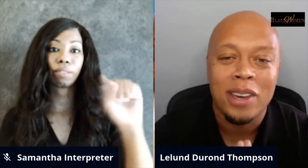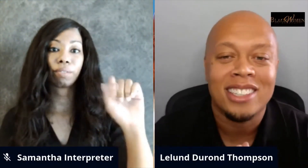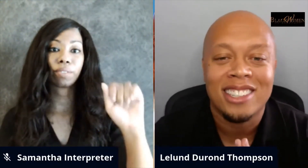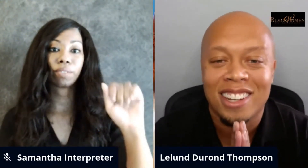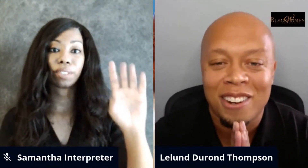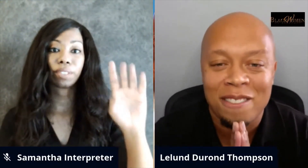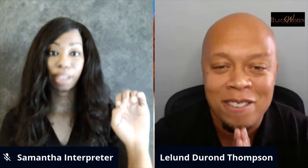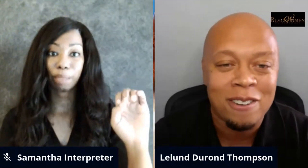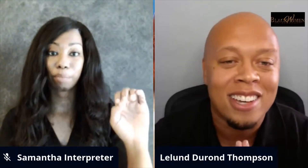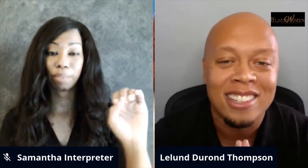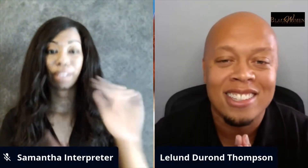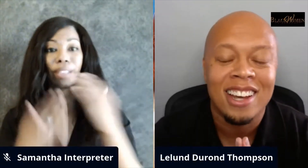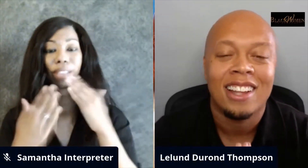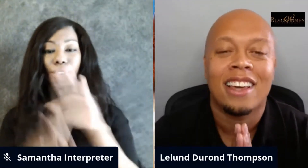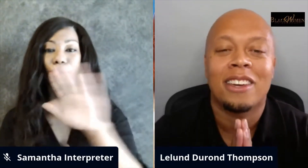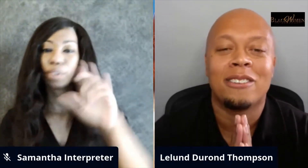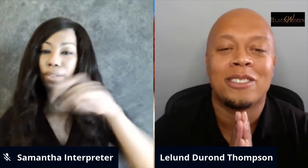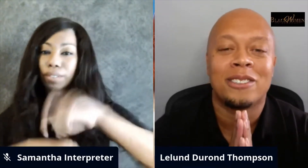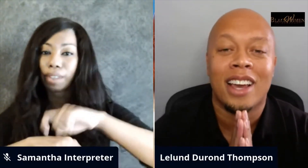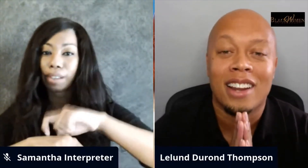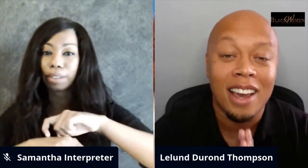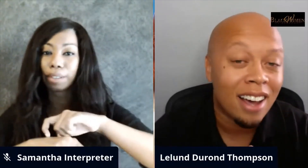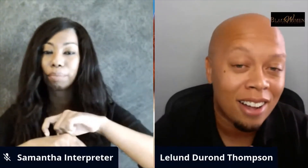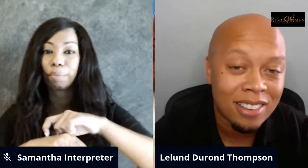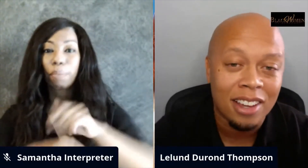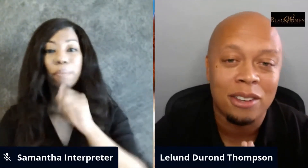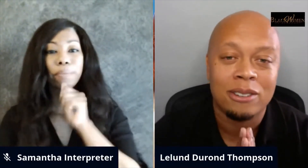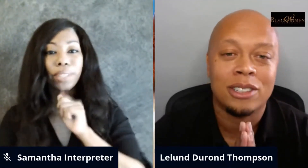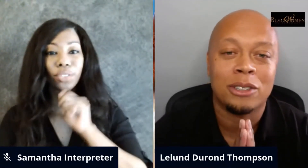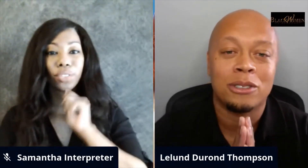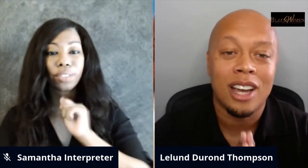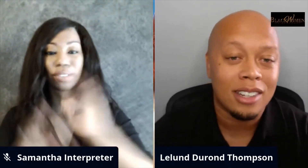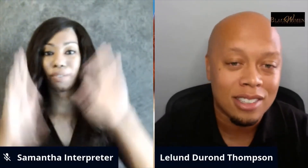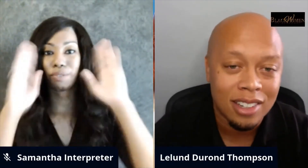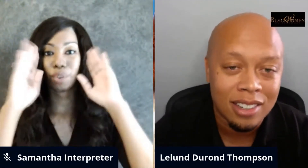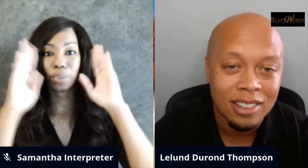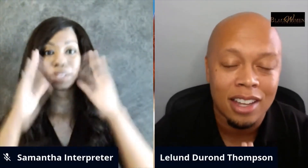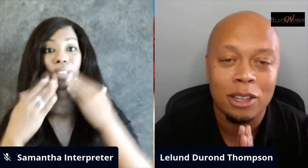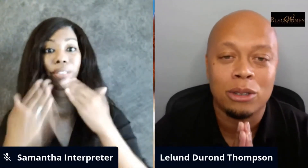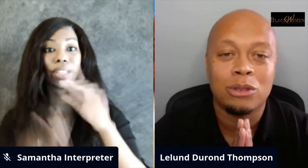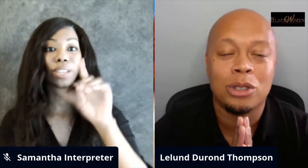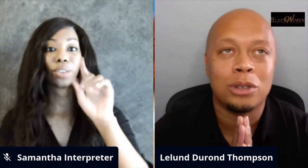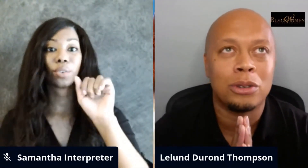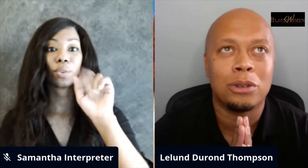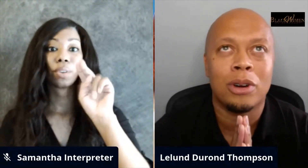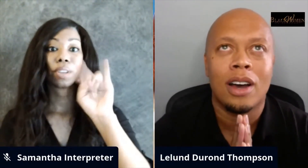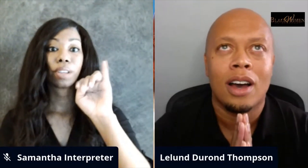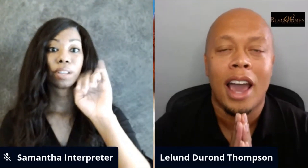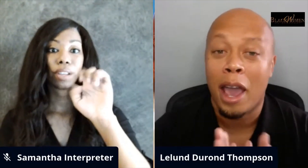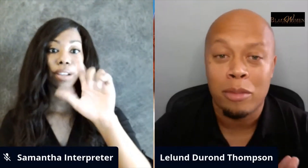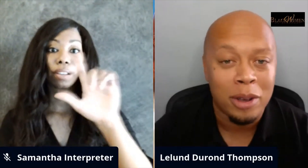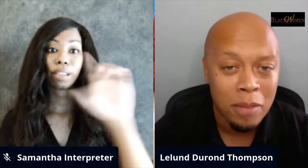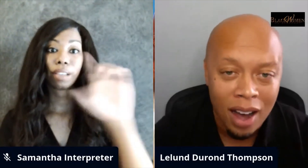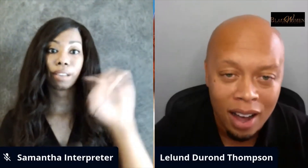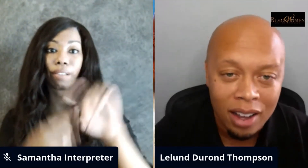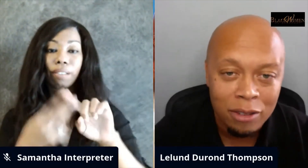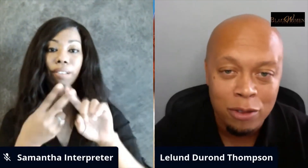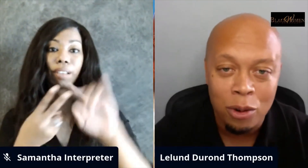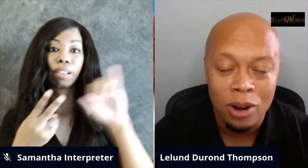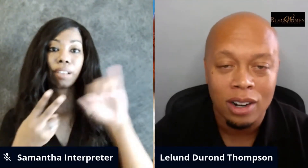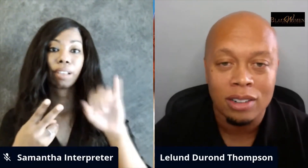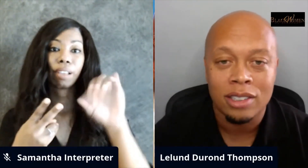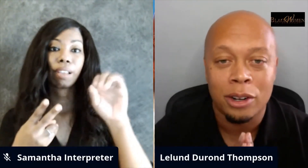your patience, and your focus. Thank you to Danielle. Thank you to Jocelyn. Thank you to Amber